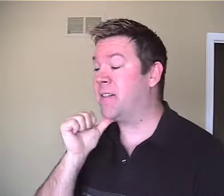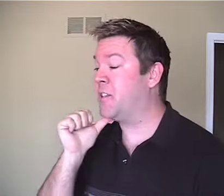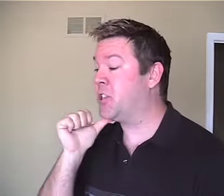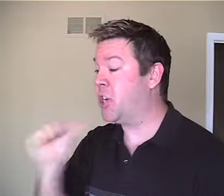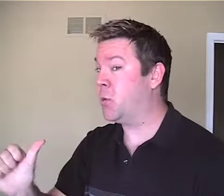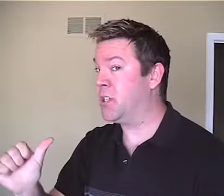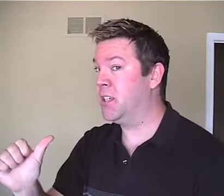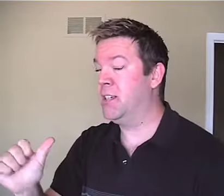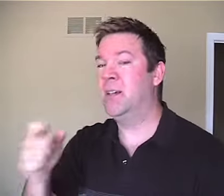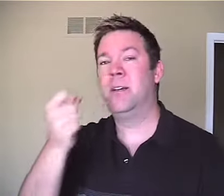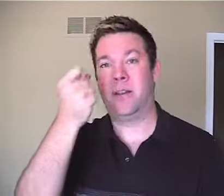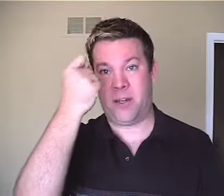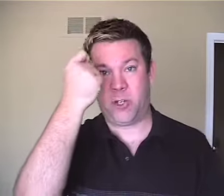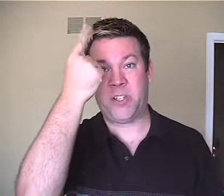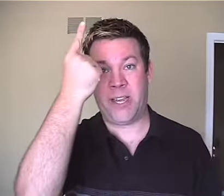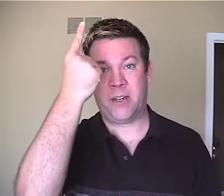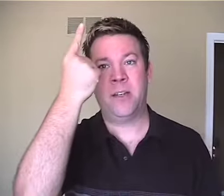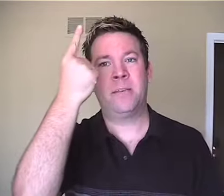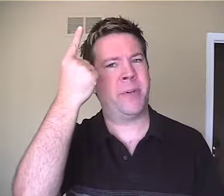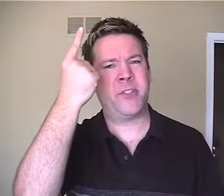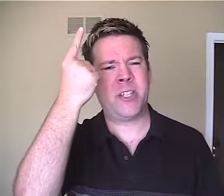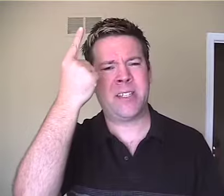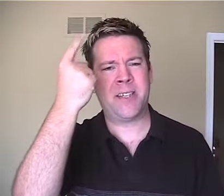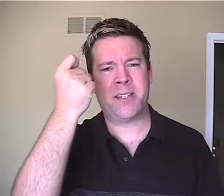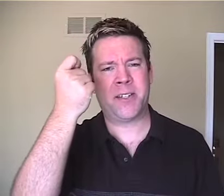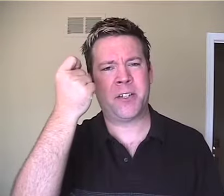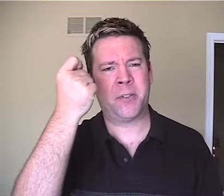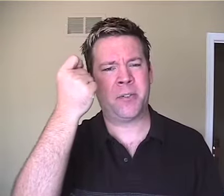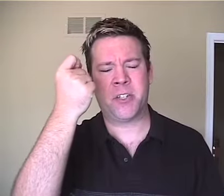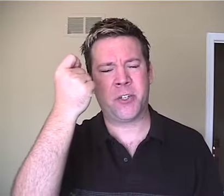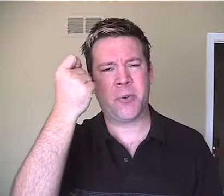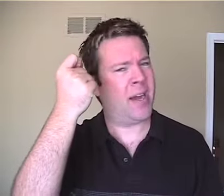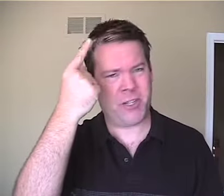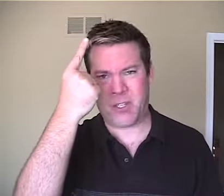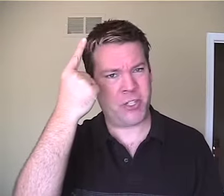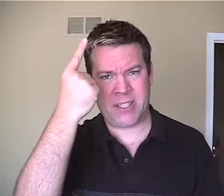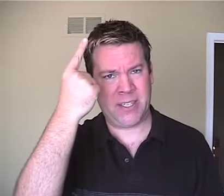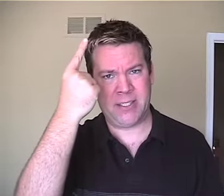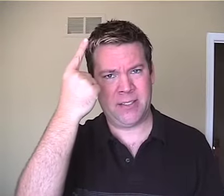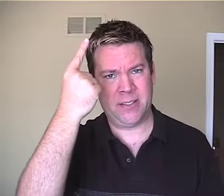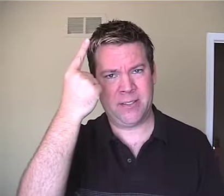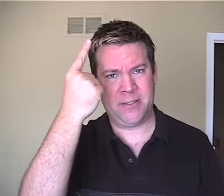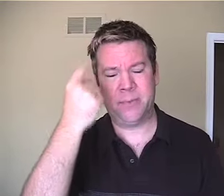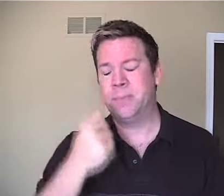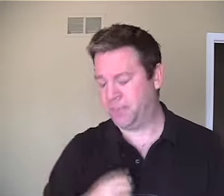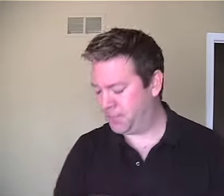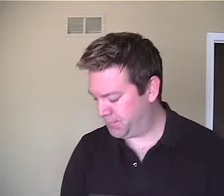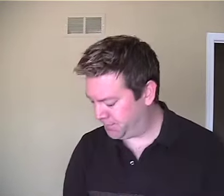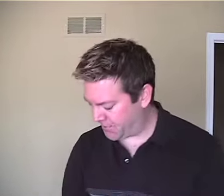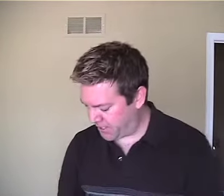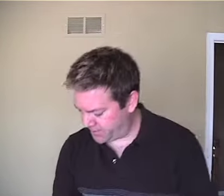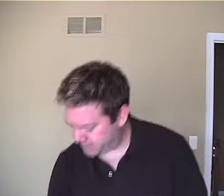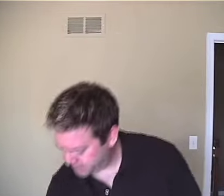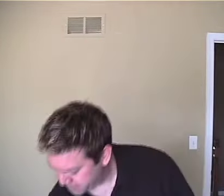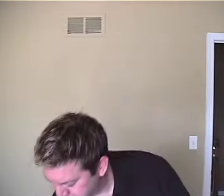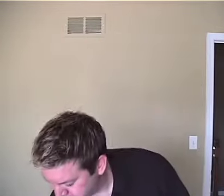for don't understand. But it's just as easy to do I don't understand. Okay?